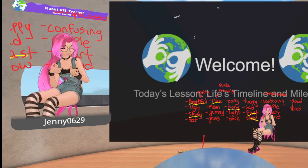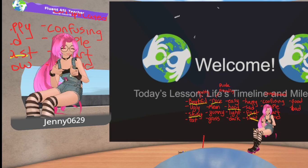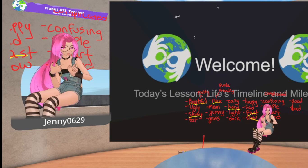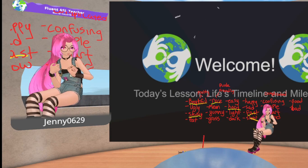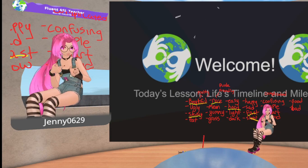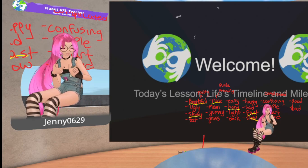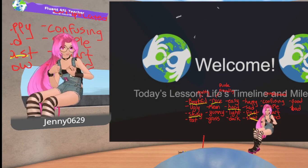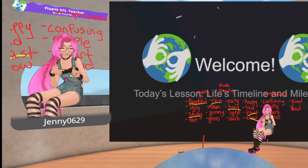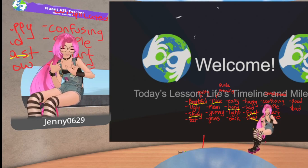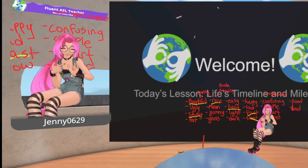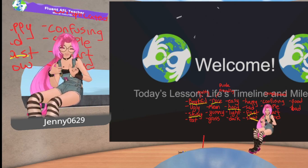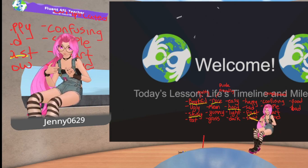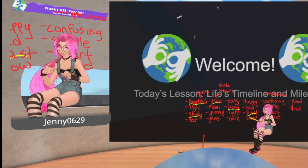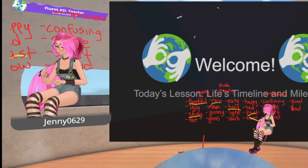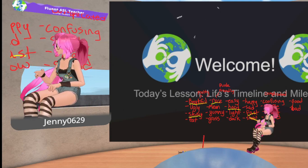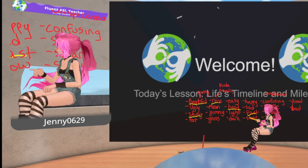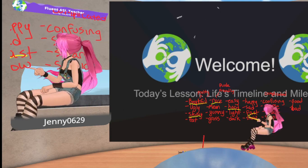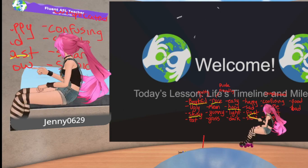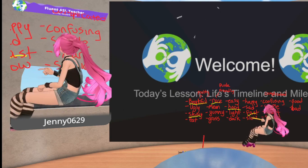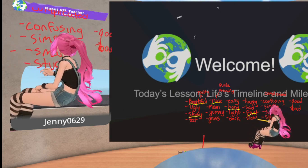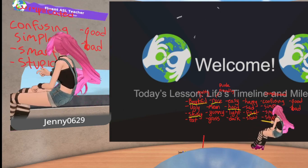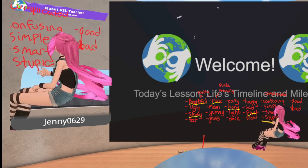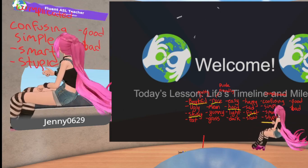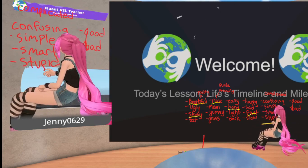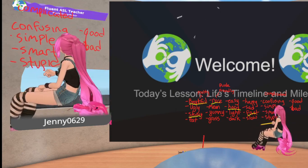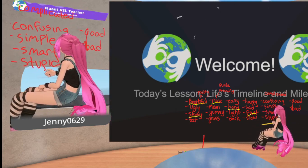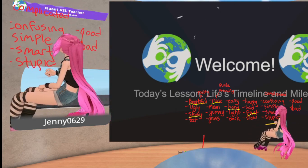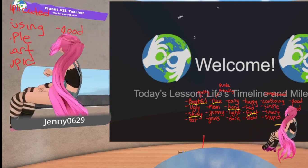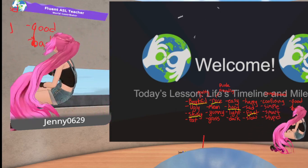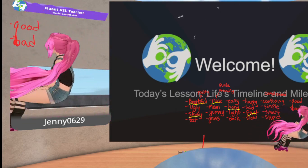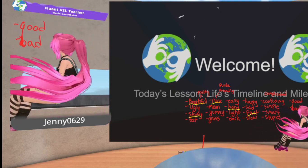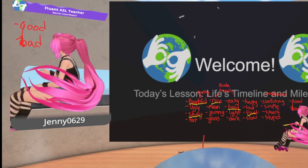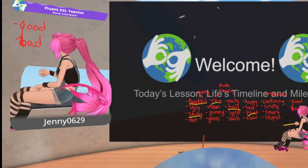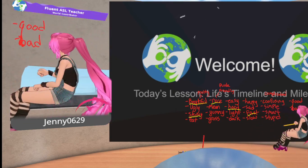Fast. Fast. Fast. Fast. Fast. Good. What about